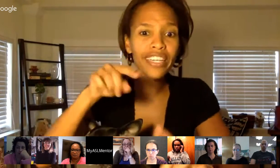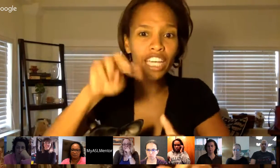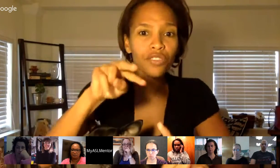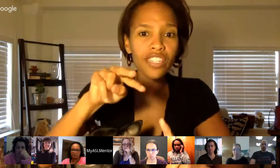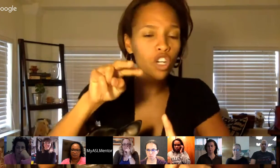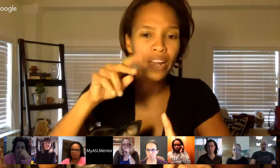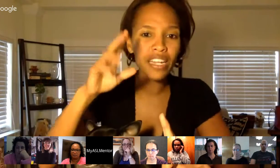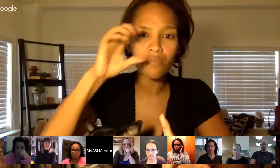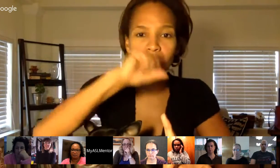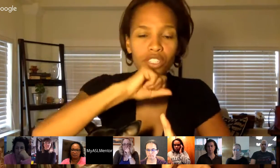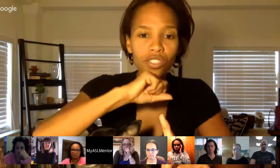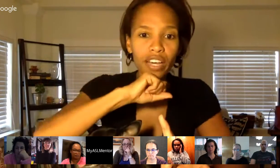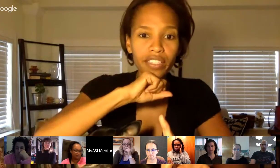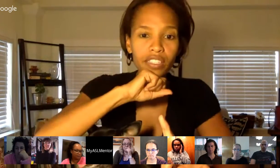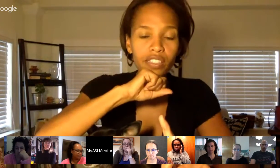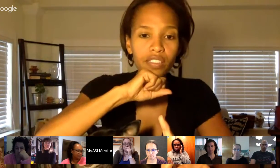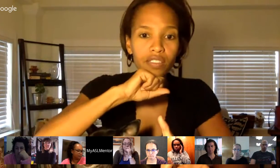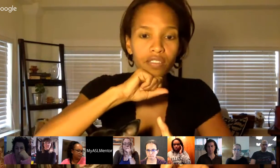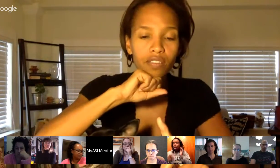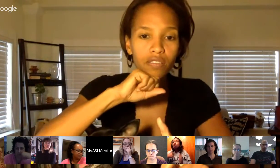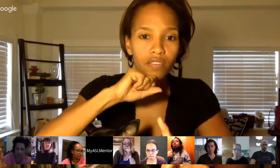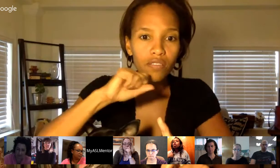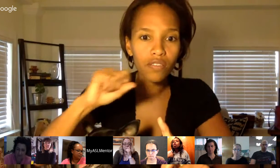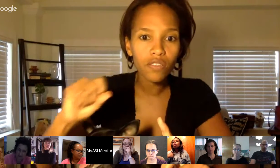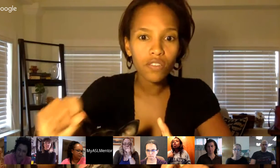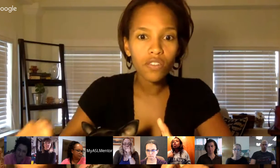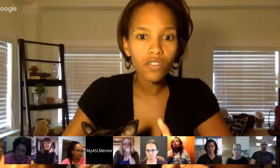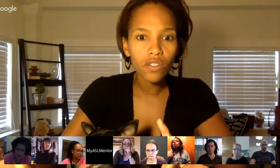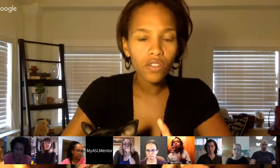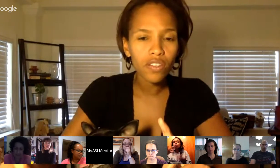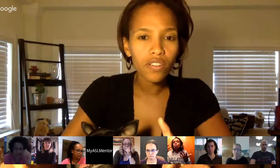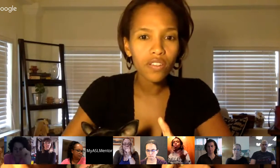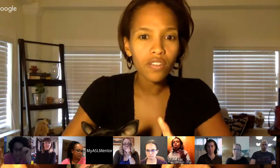I'm looking at you, Danico, but I didn't see what you signed.